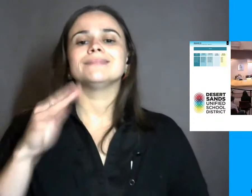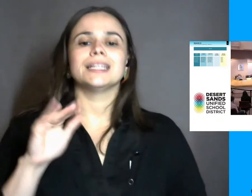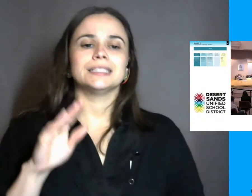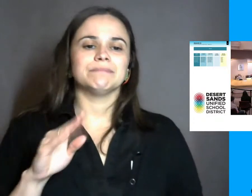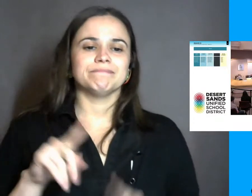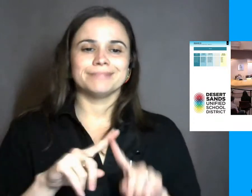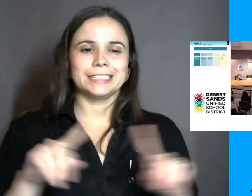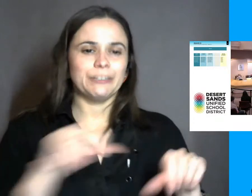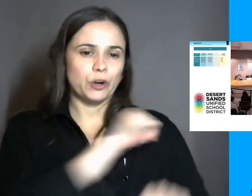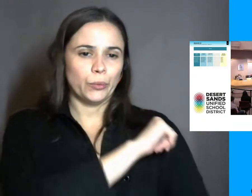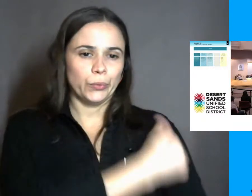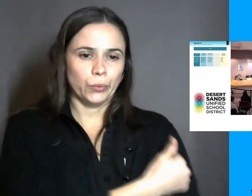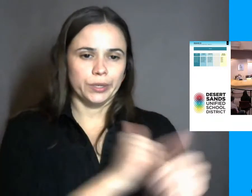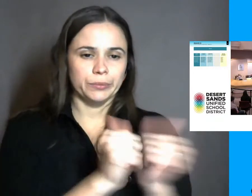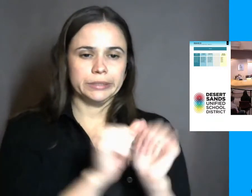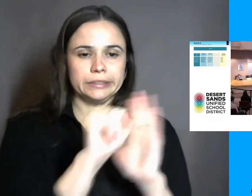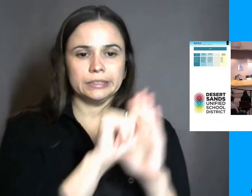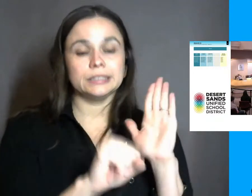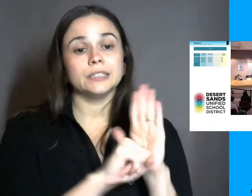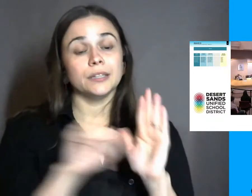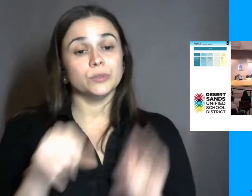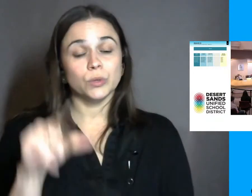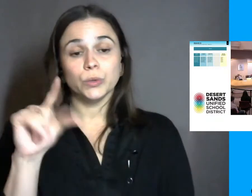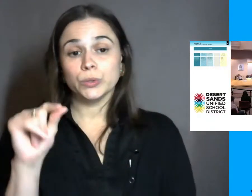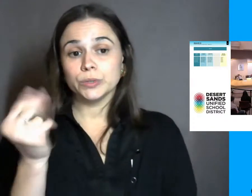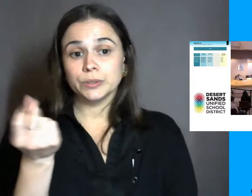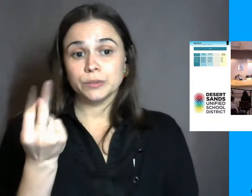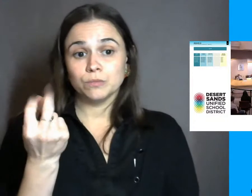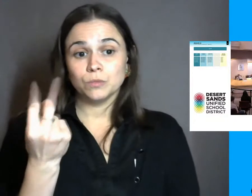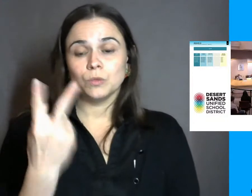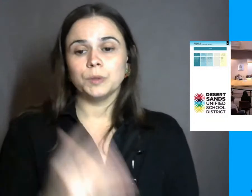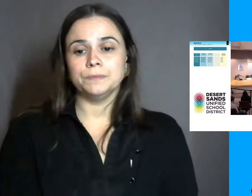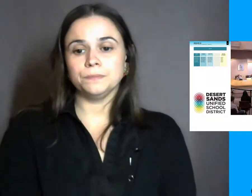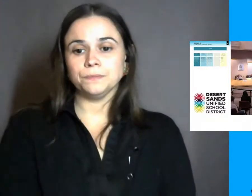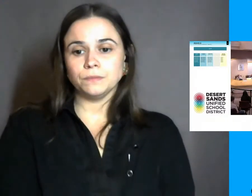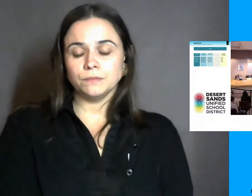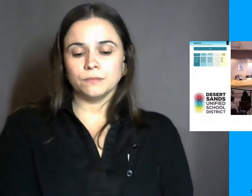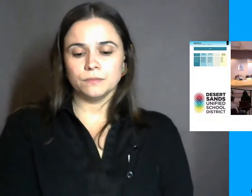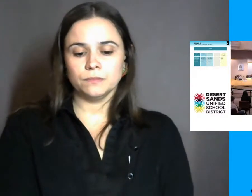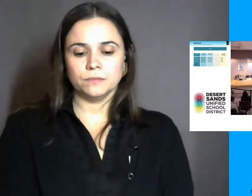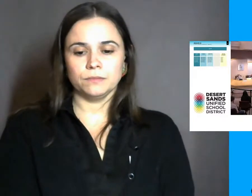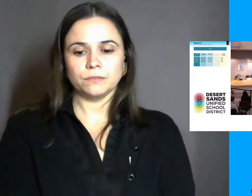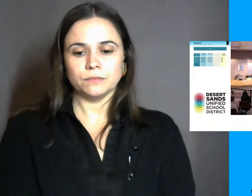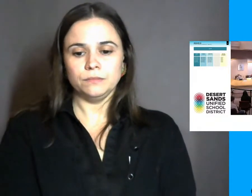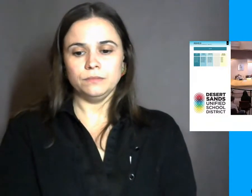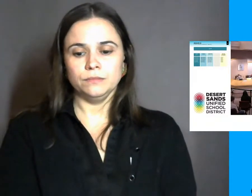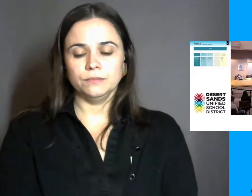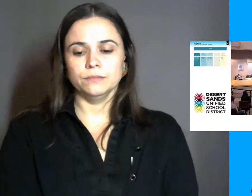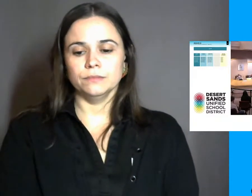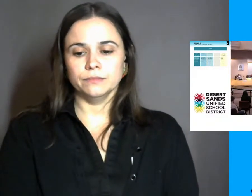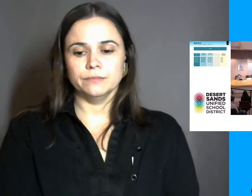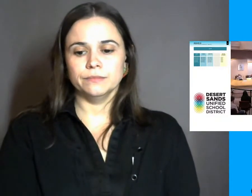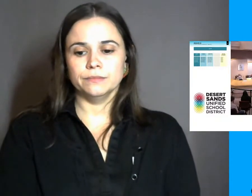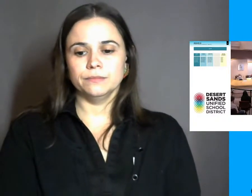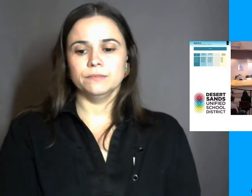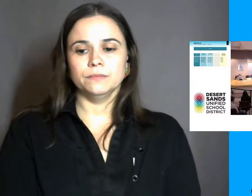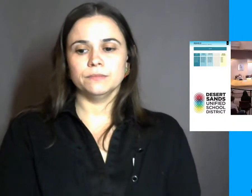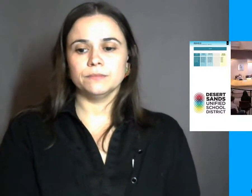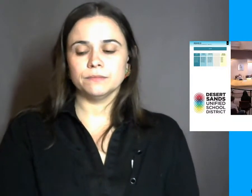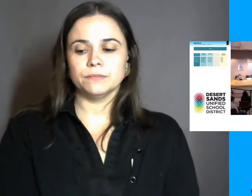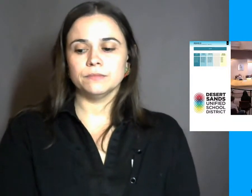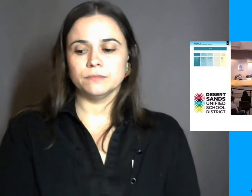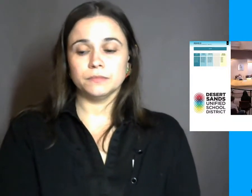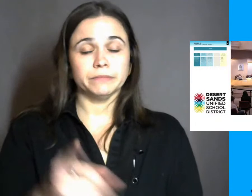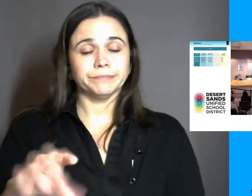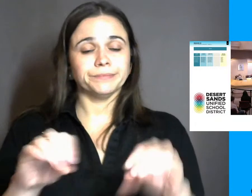state. So in 2012, the State Office of Public School Construction, they implemented a process for how to receive